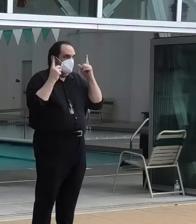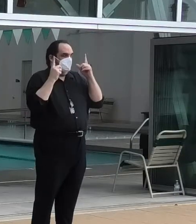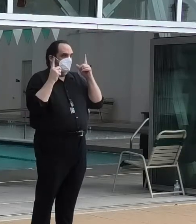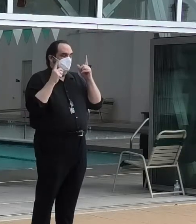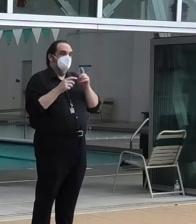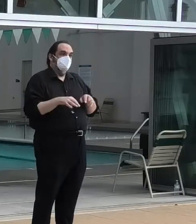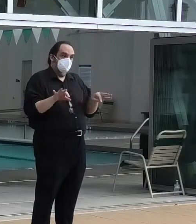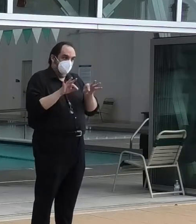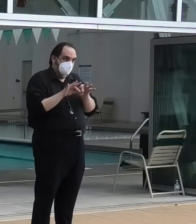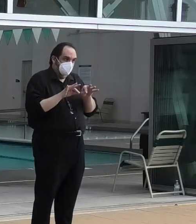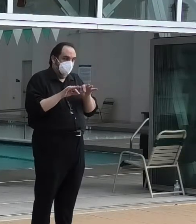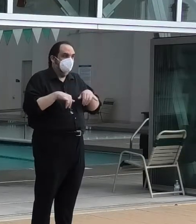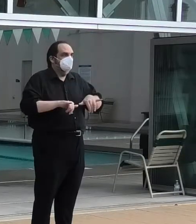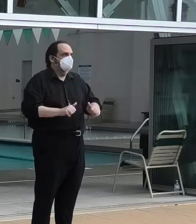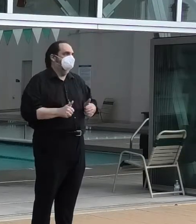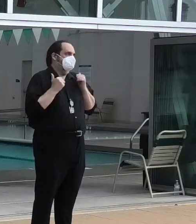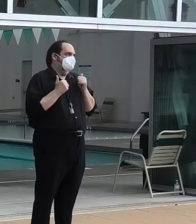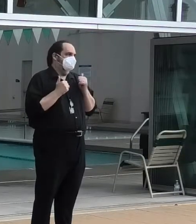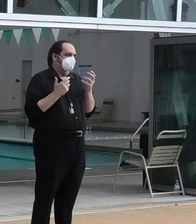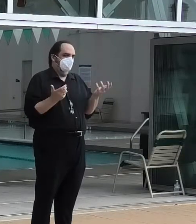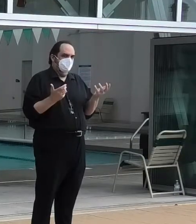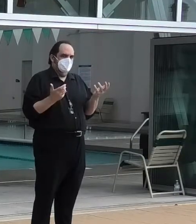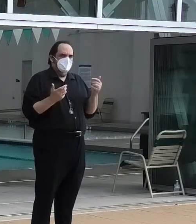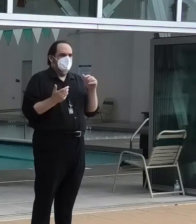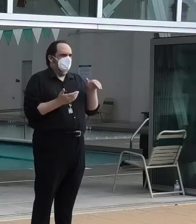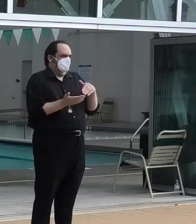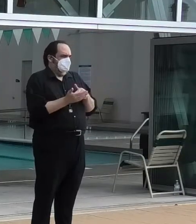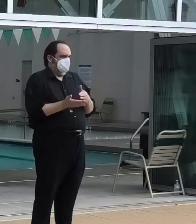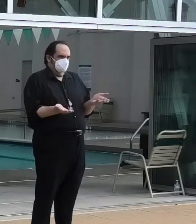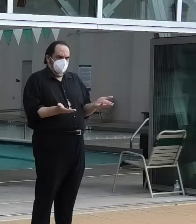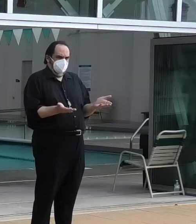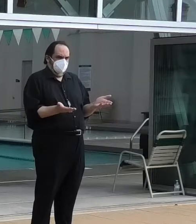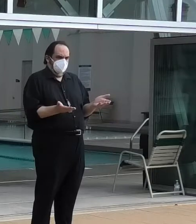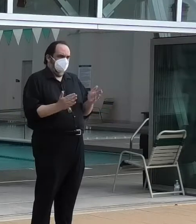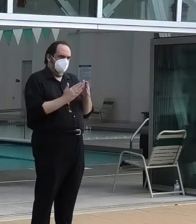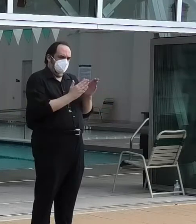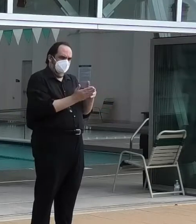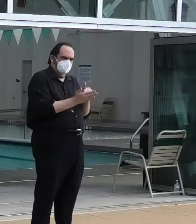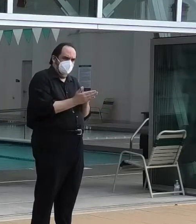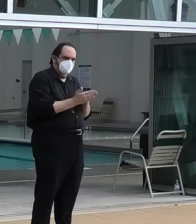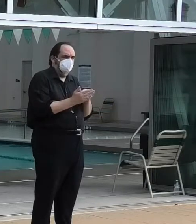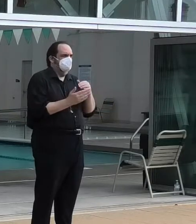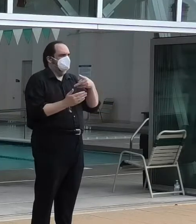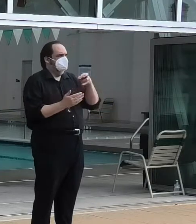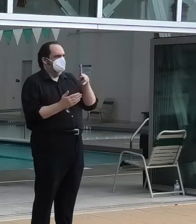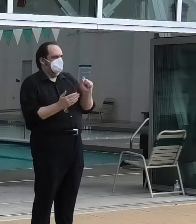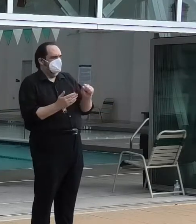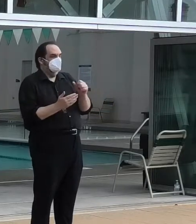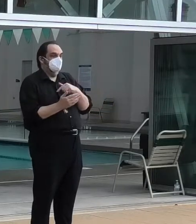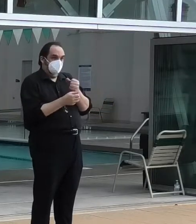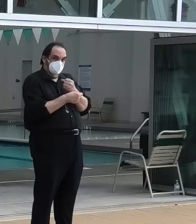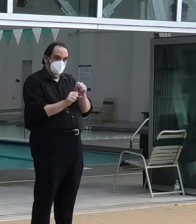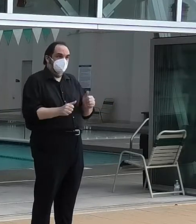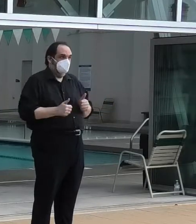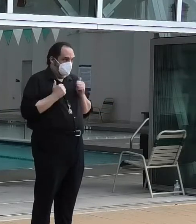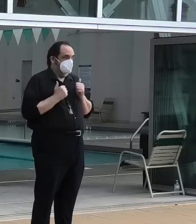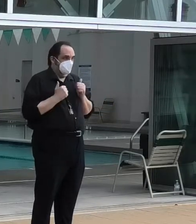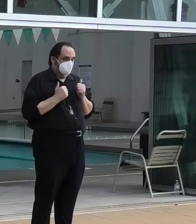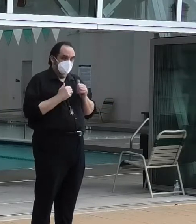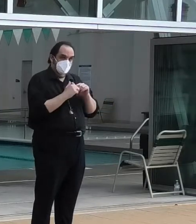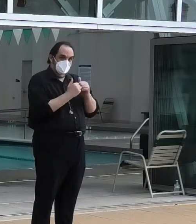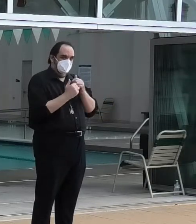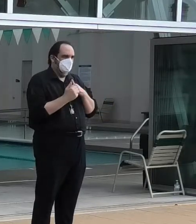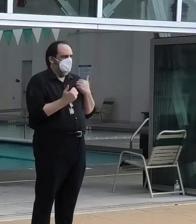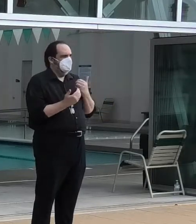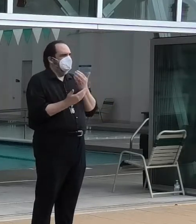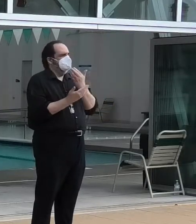importantly, alive. Our centers, facilities, and parks have saved lives by having